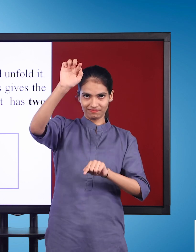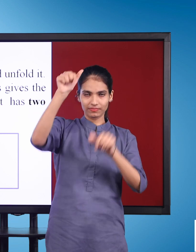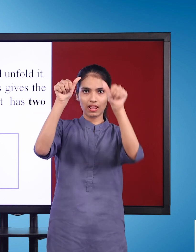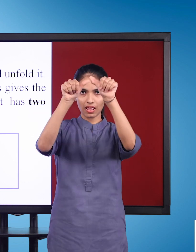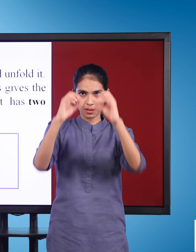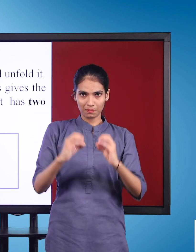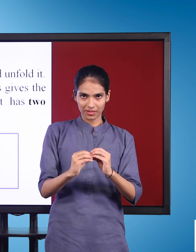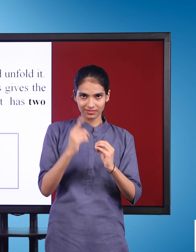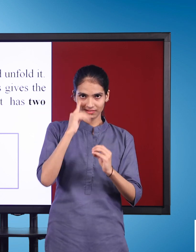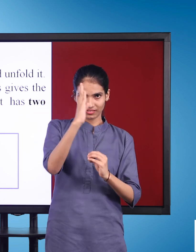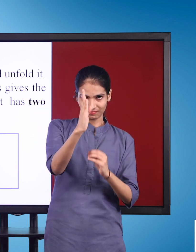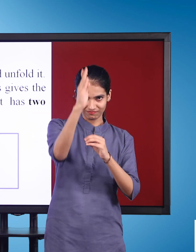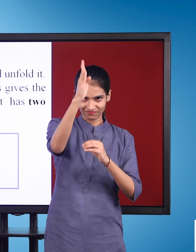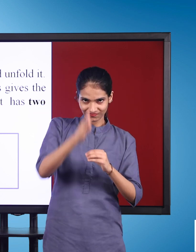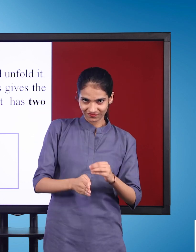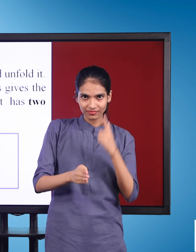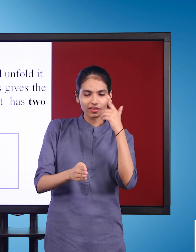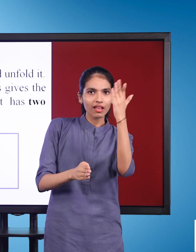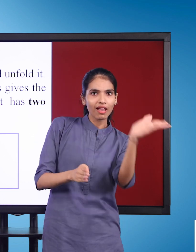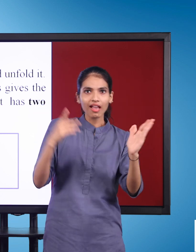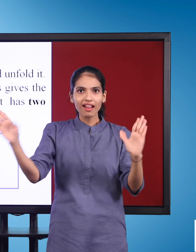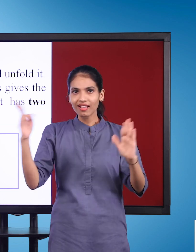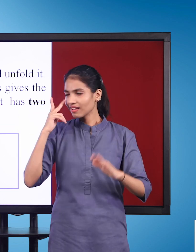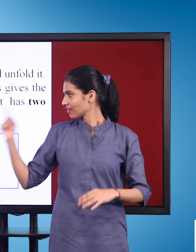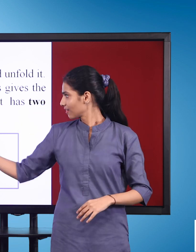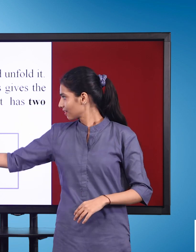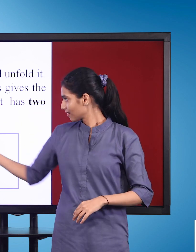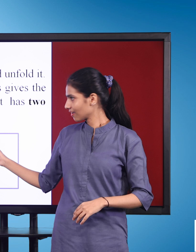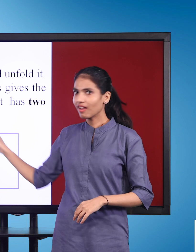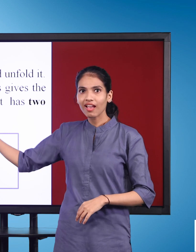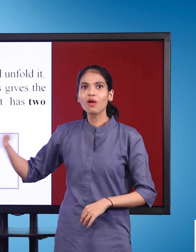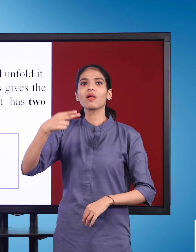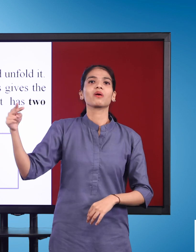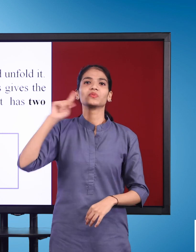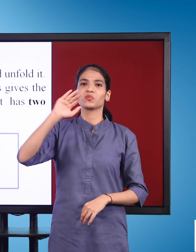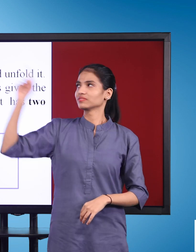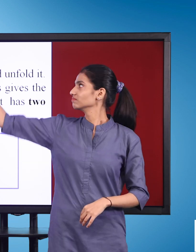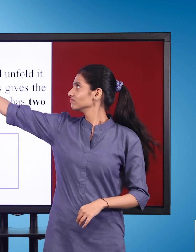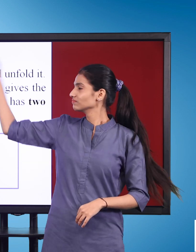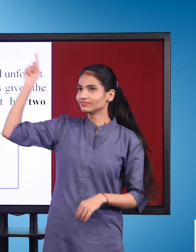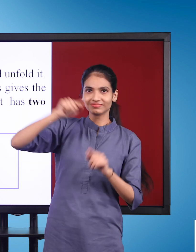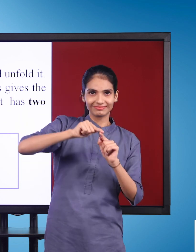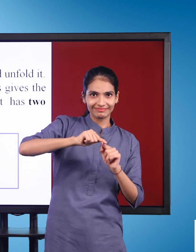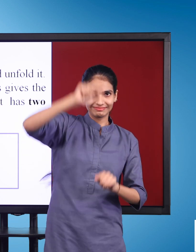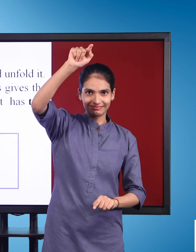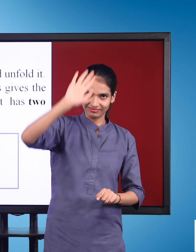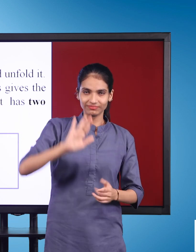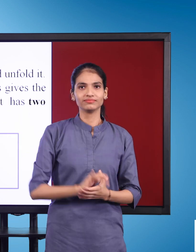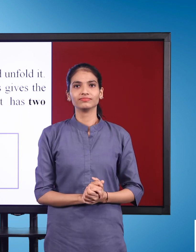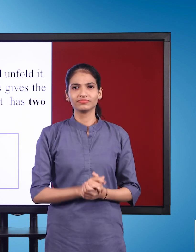you see a fold? This gives the idea of a line segment. It has 2 endpoints,